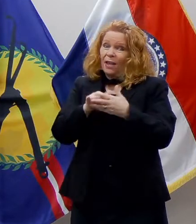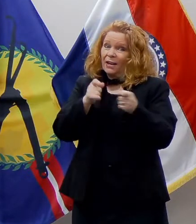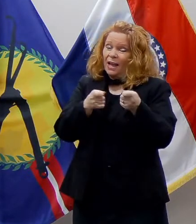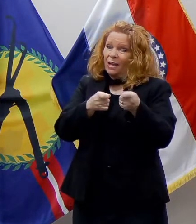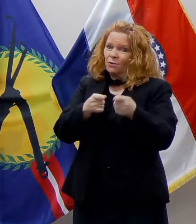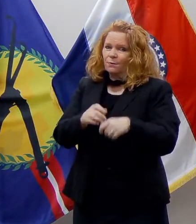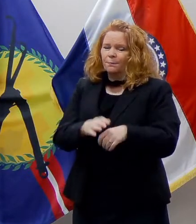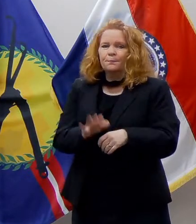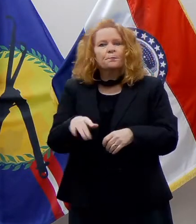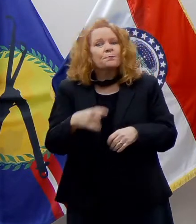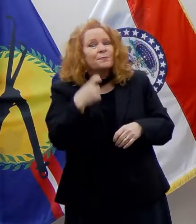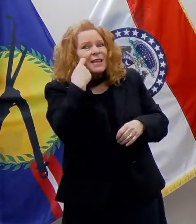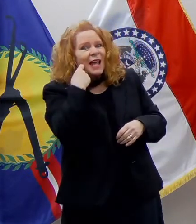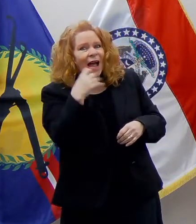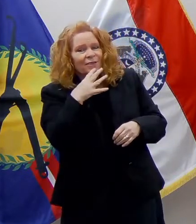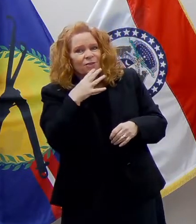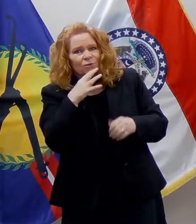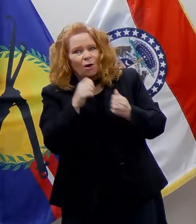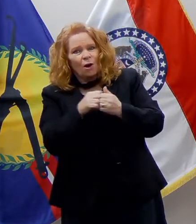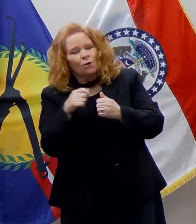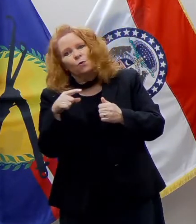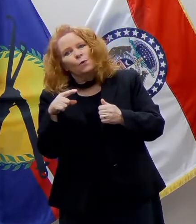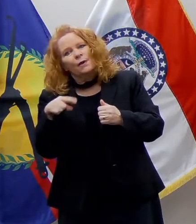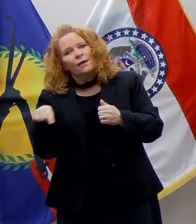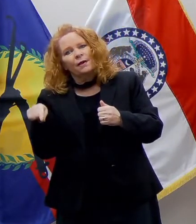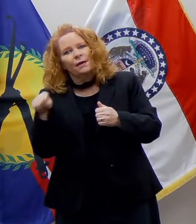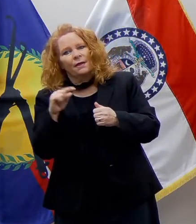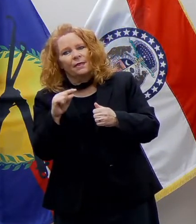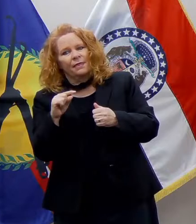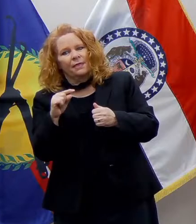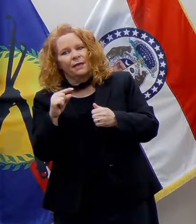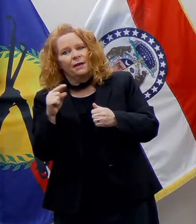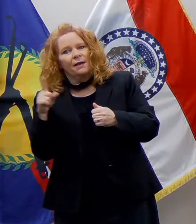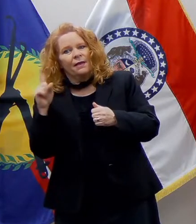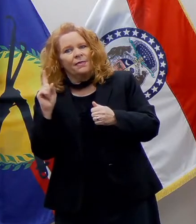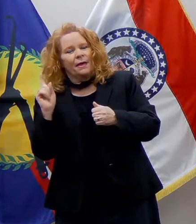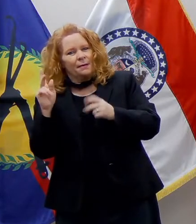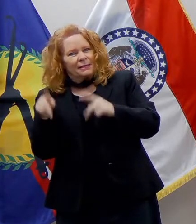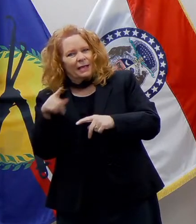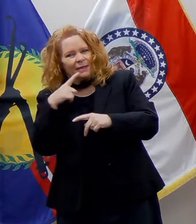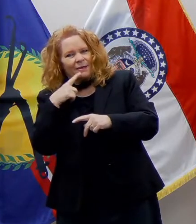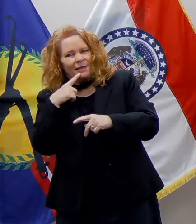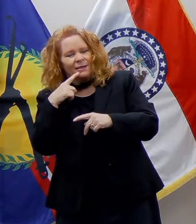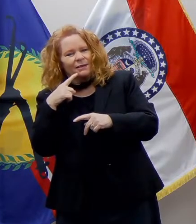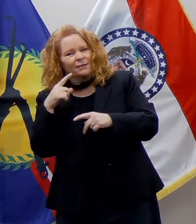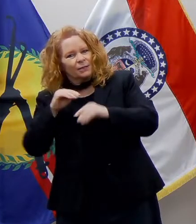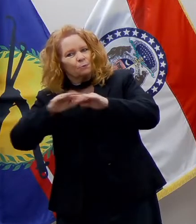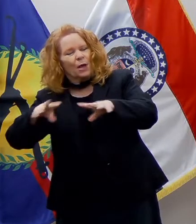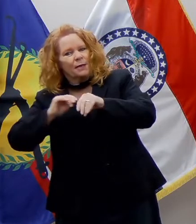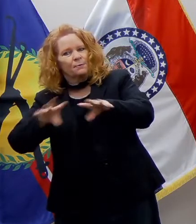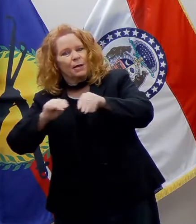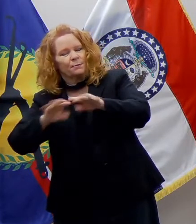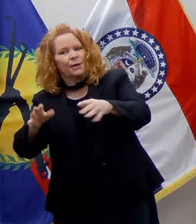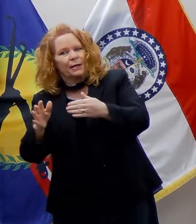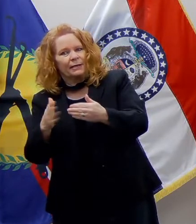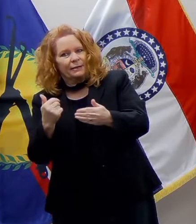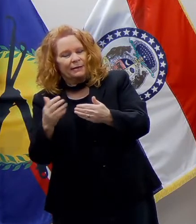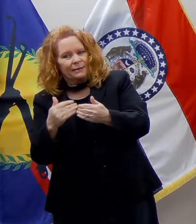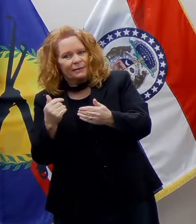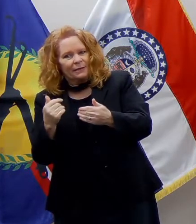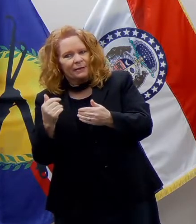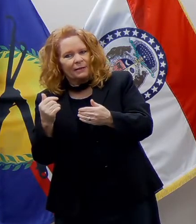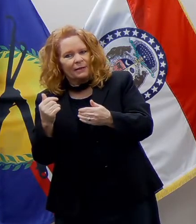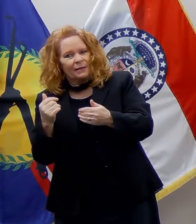talk to a CMO who says that he has a little optimism that the high rate of transmission,